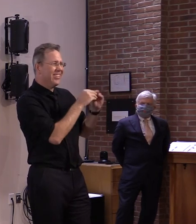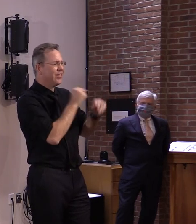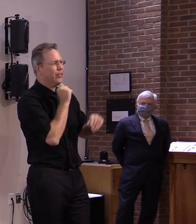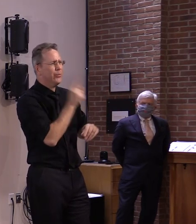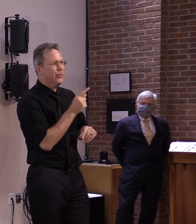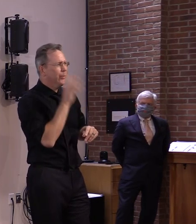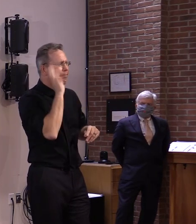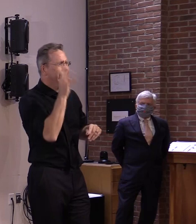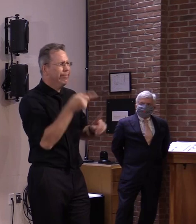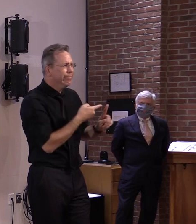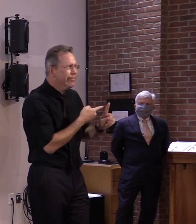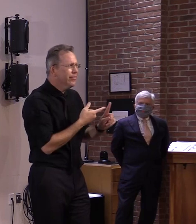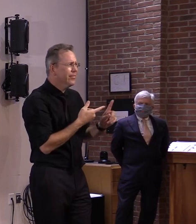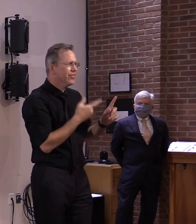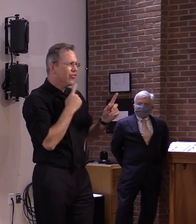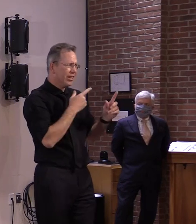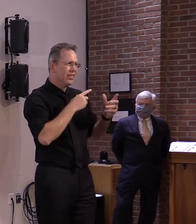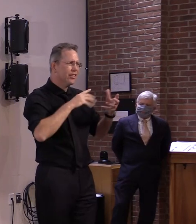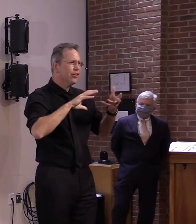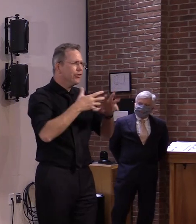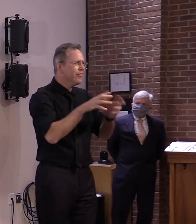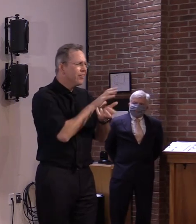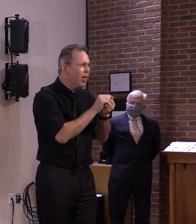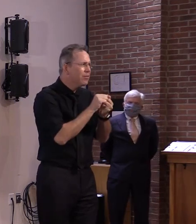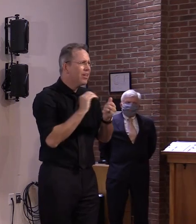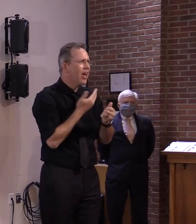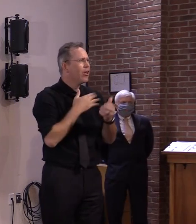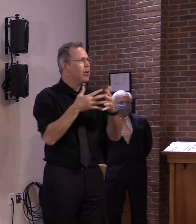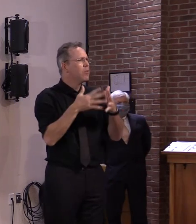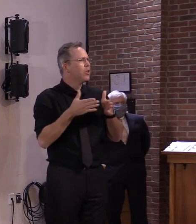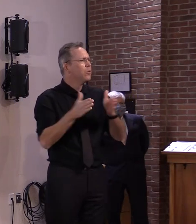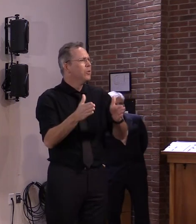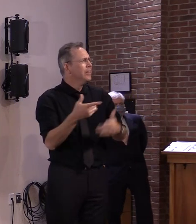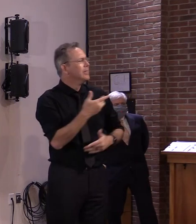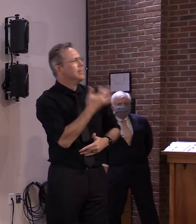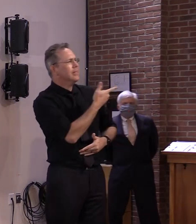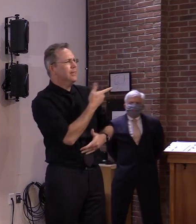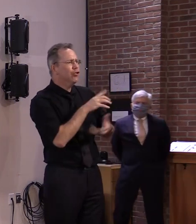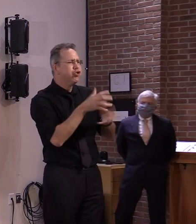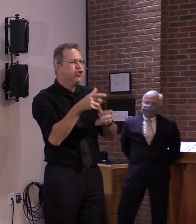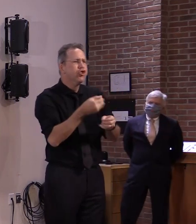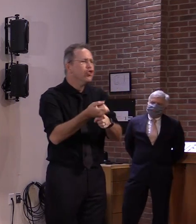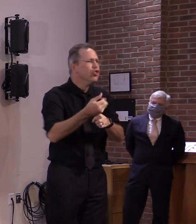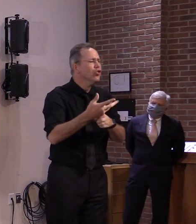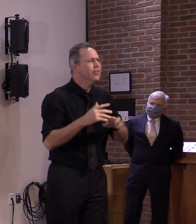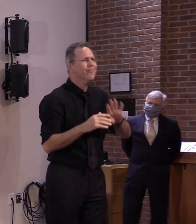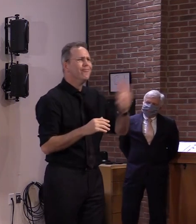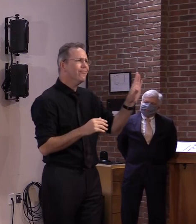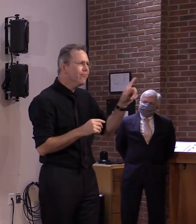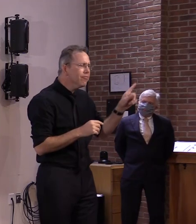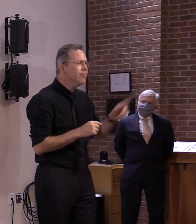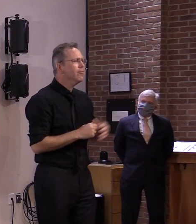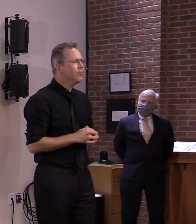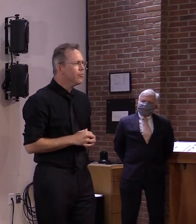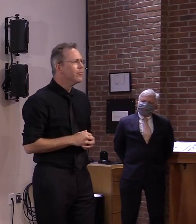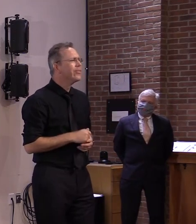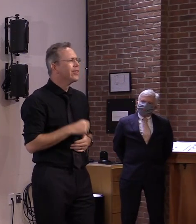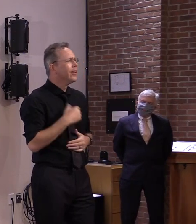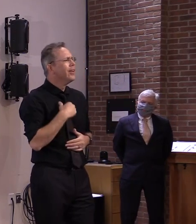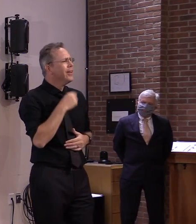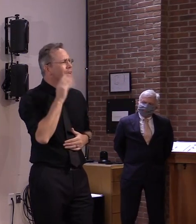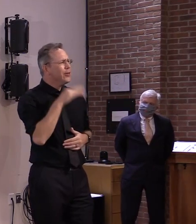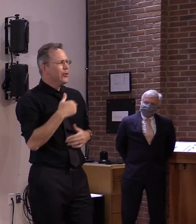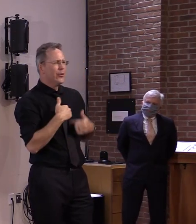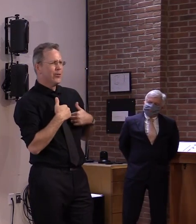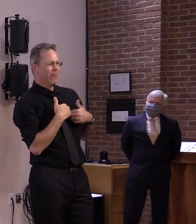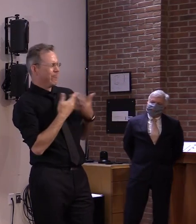that it's hurting our society and our ability to work together. We'll get to the the bottom of this. I believe every